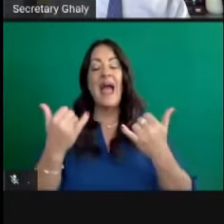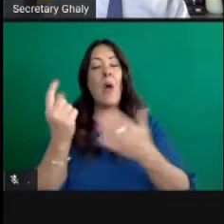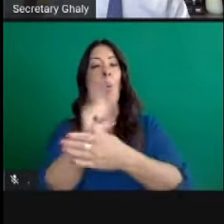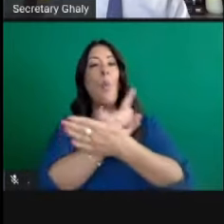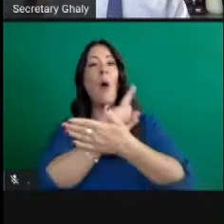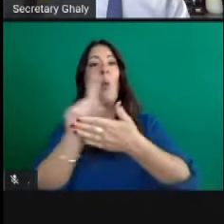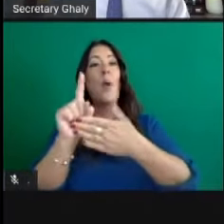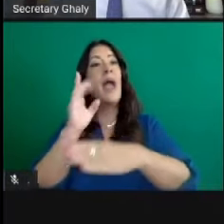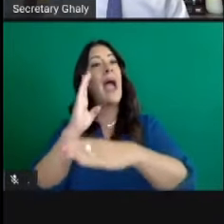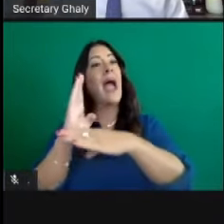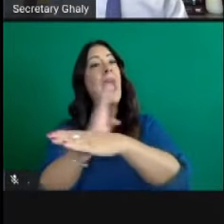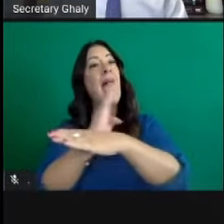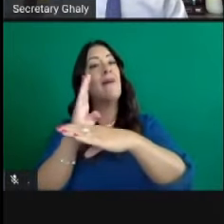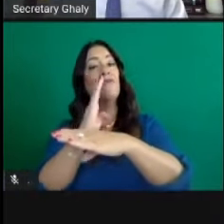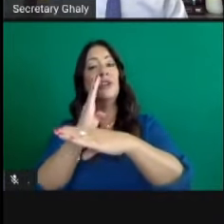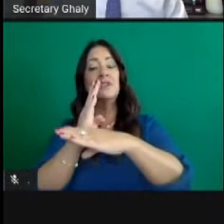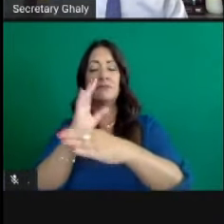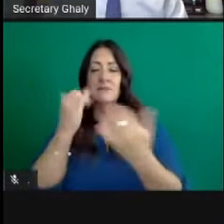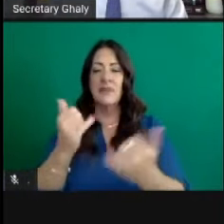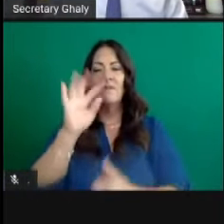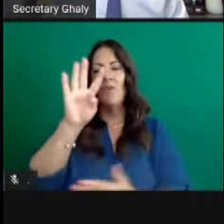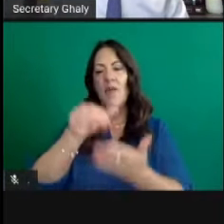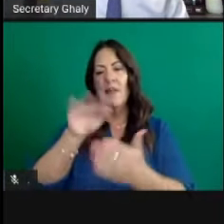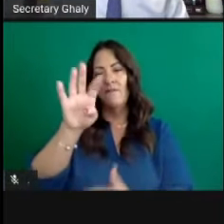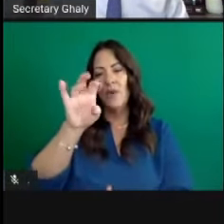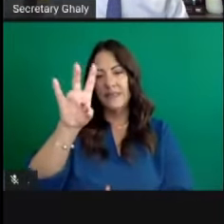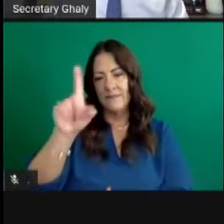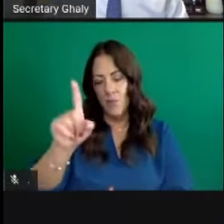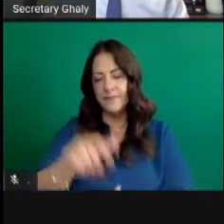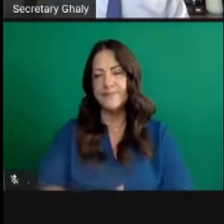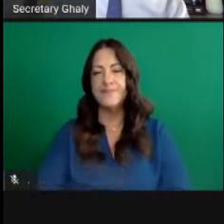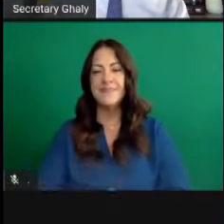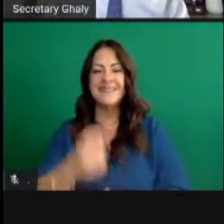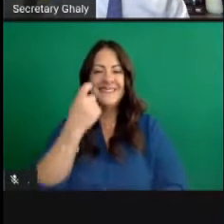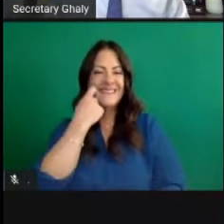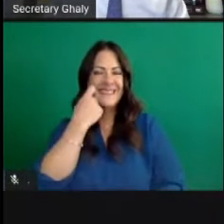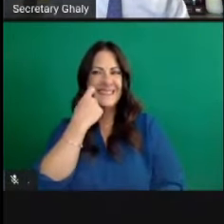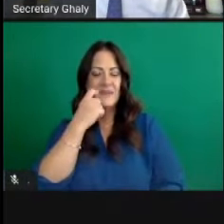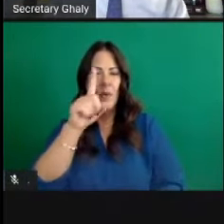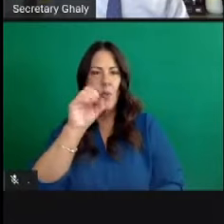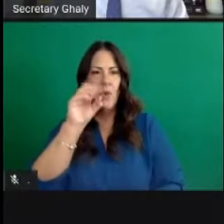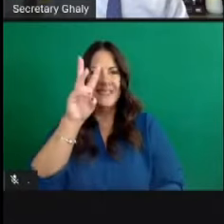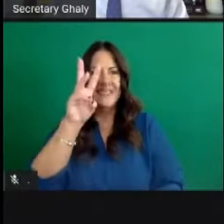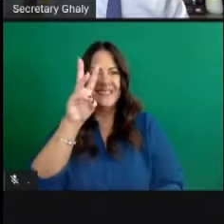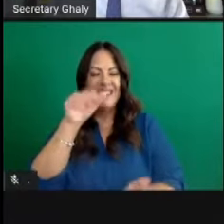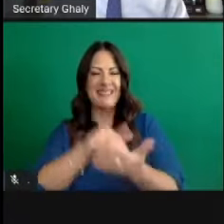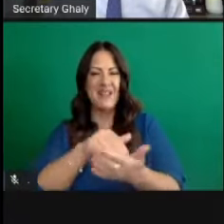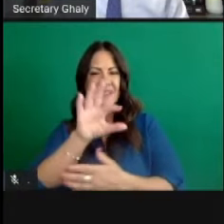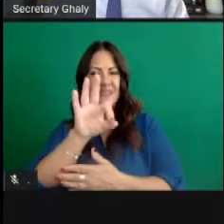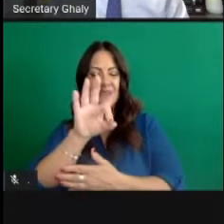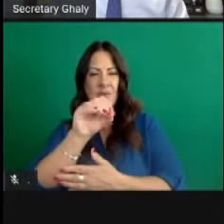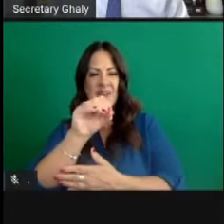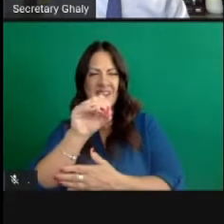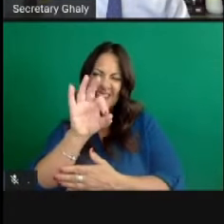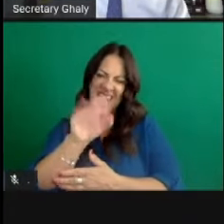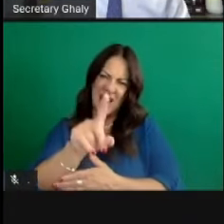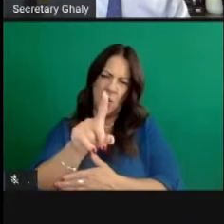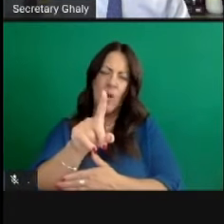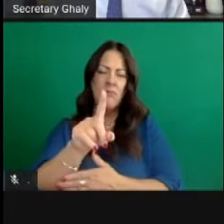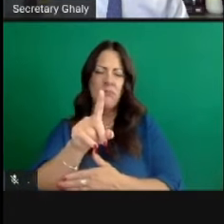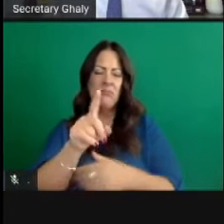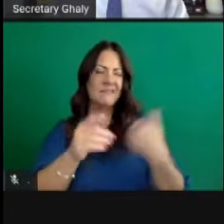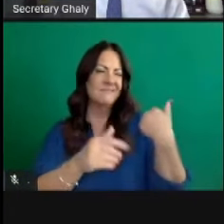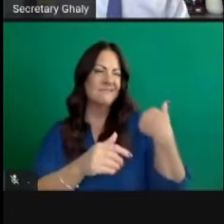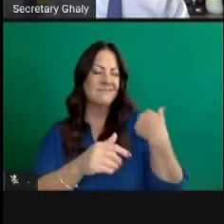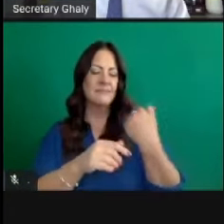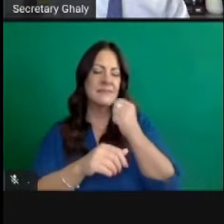4,471. We did just over 106,000 tests that were reported over the past 24-hour period,